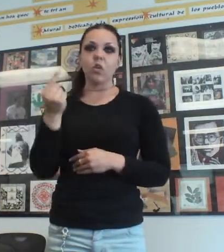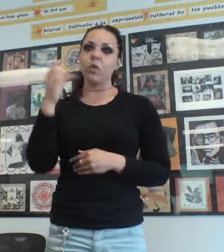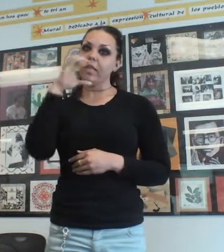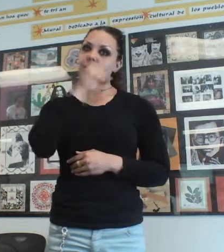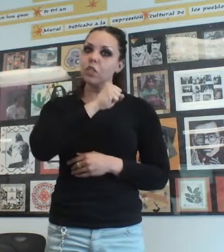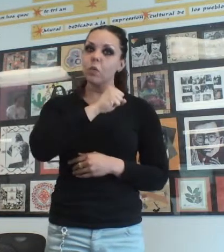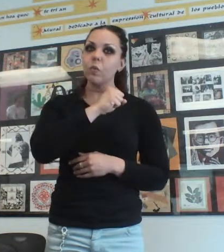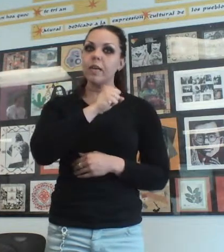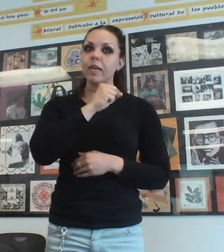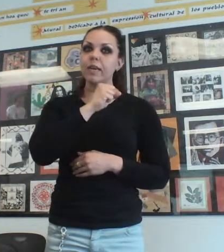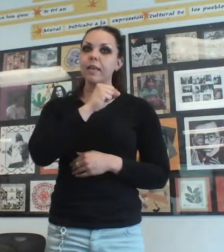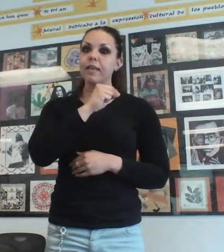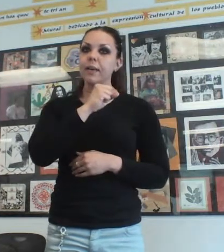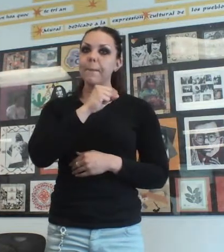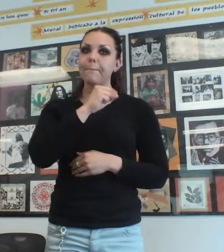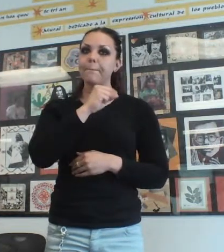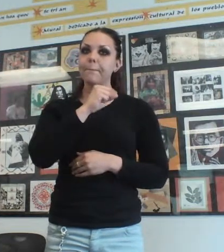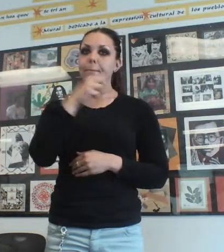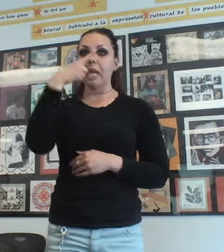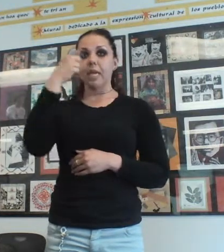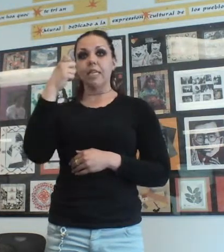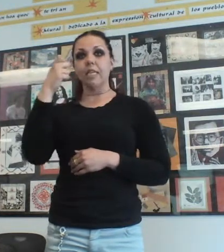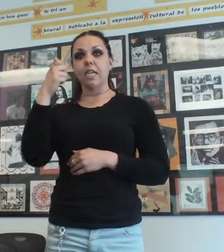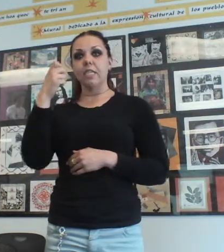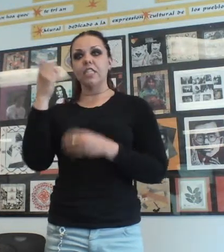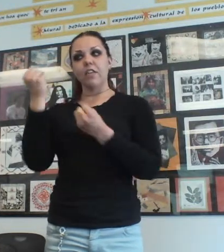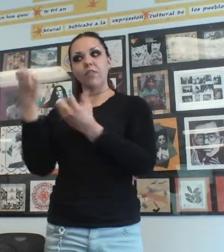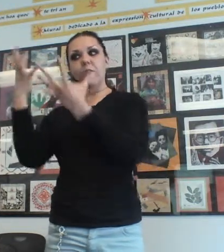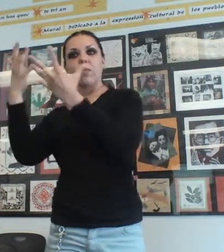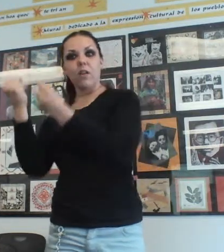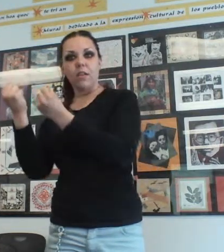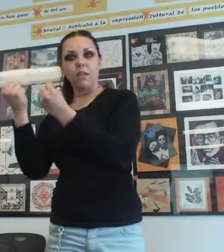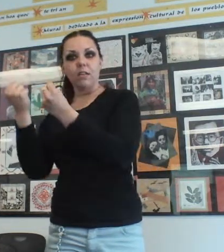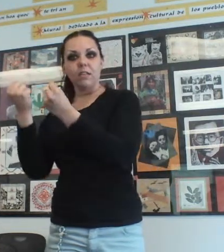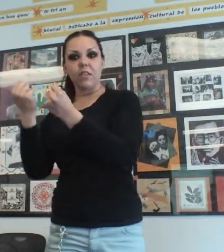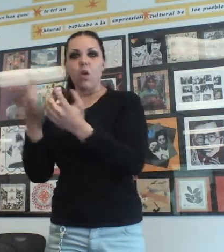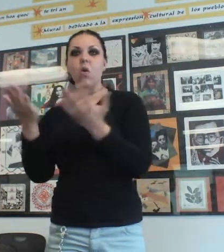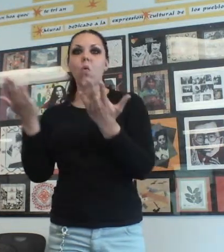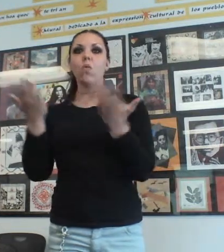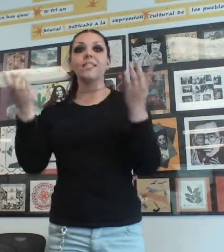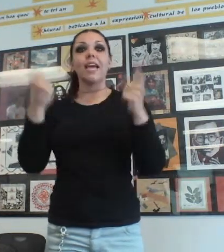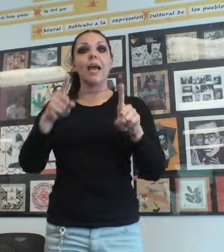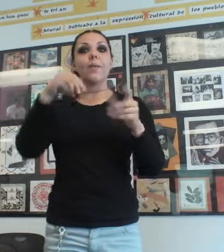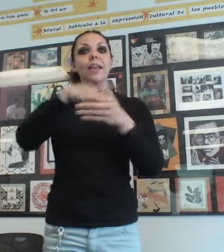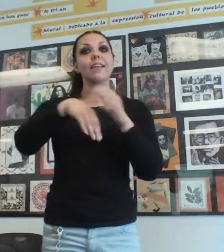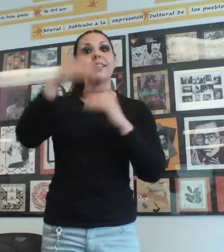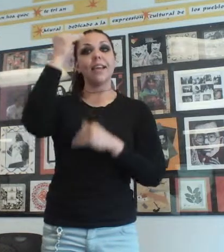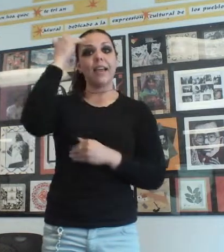the products that comes out, what's happening in your head. We can hear the input or see the